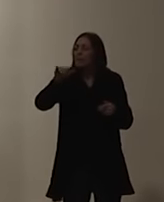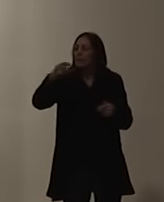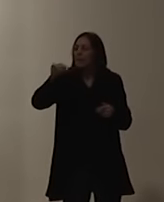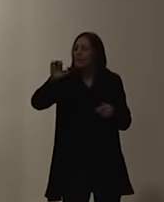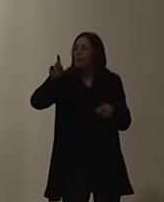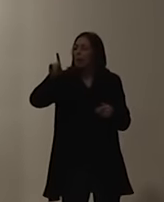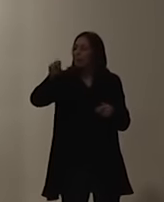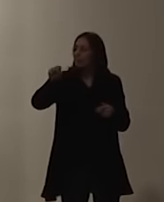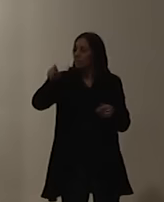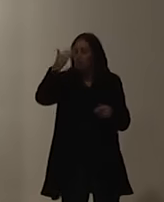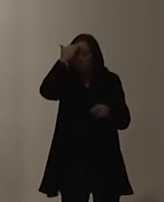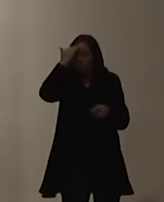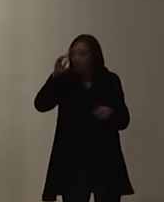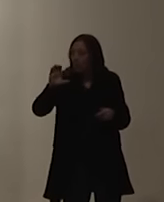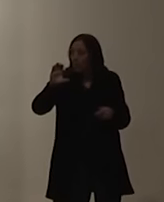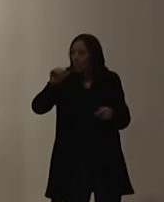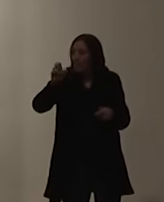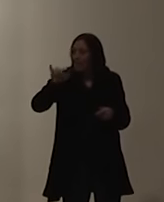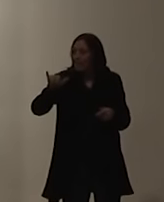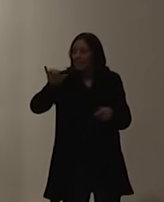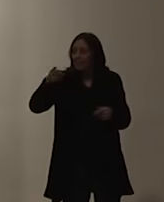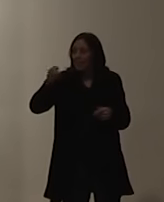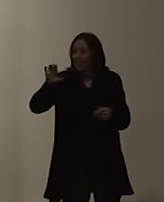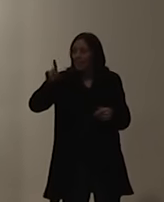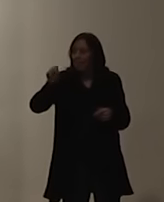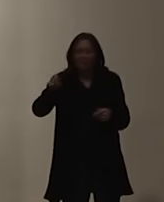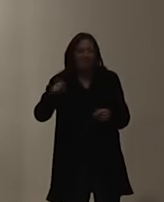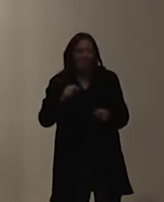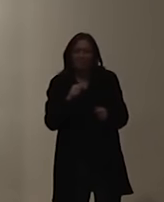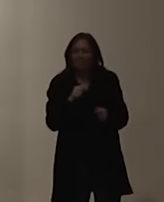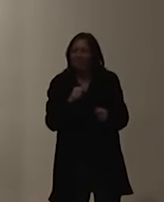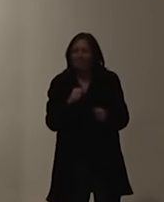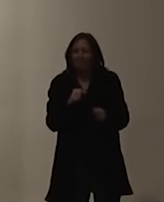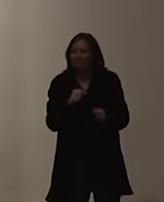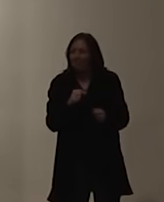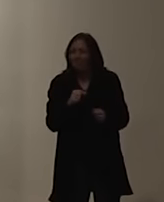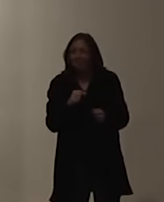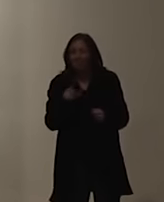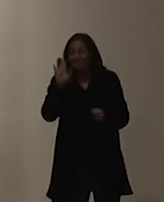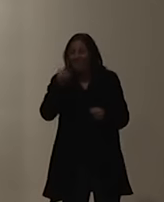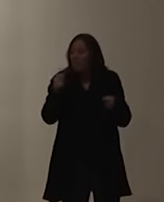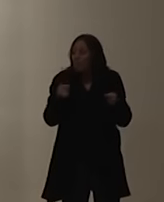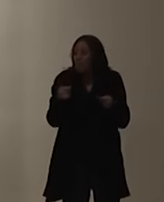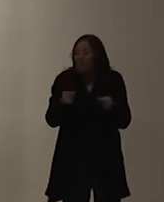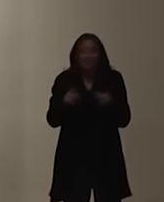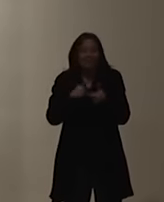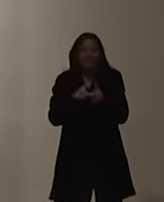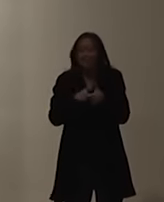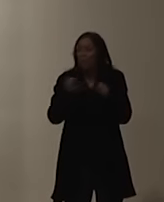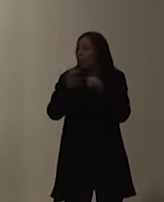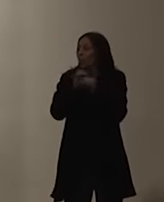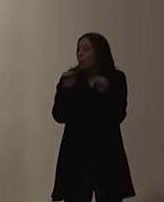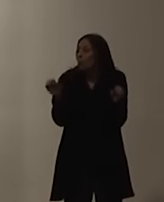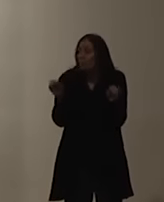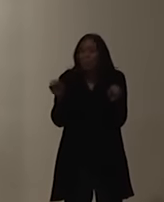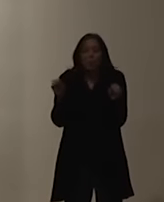Oh, the pain. First no gloves, then no space, then no stuff, then no